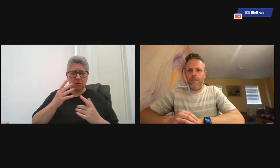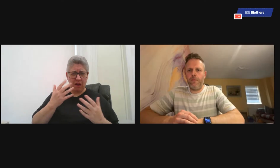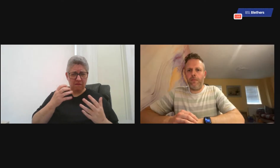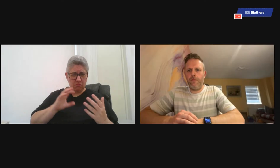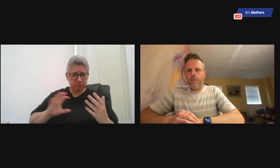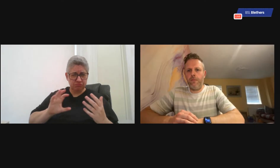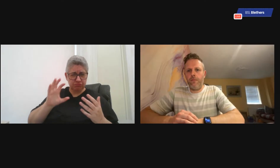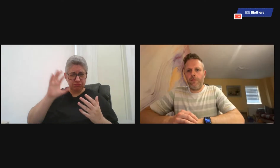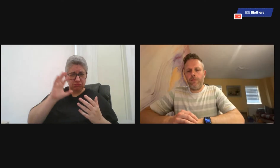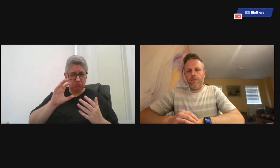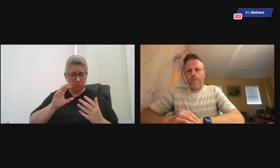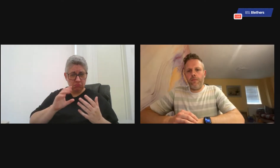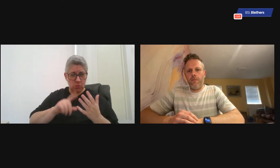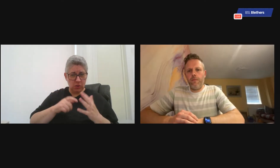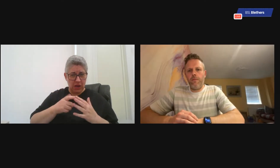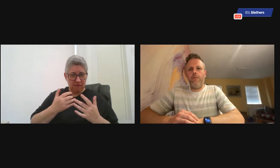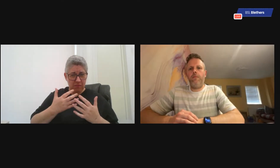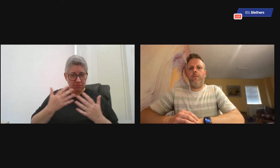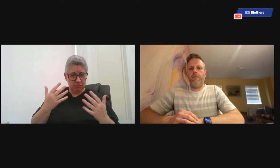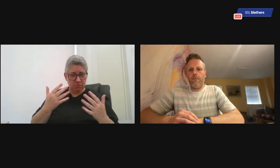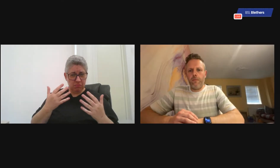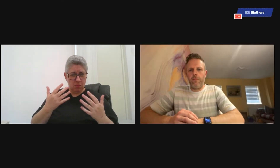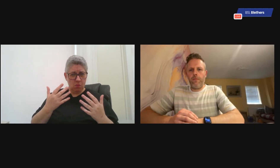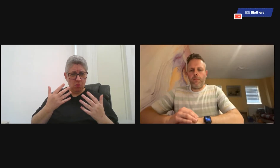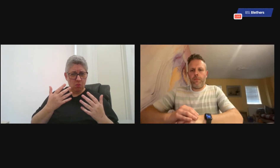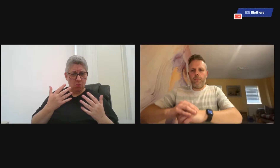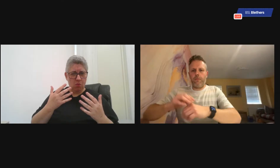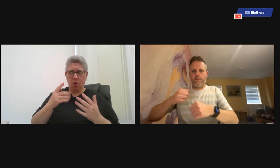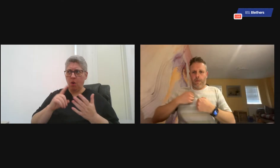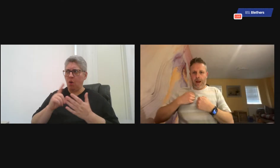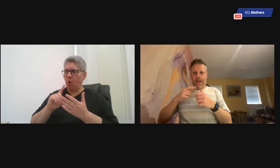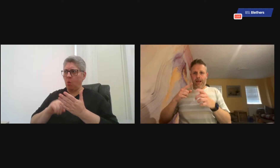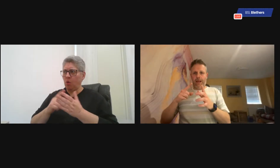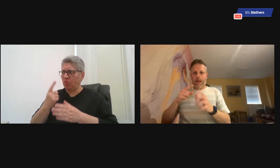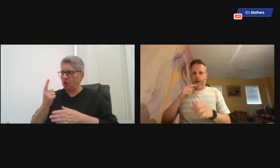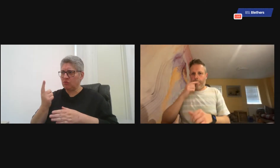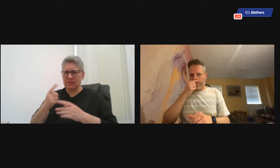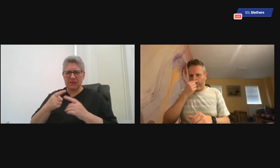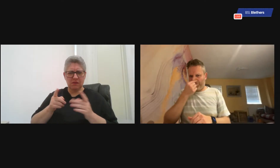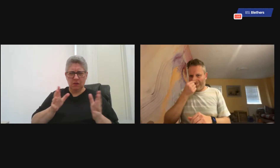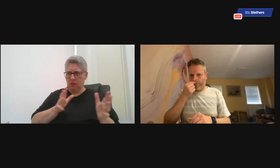foster agency? Are there lots of foster agencies around the UK?